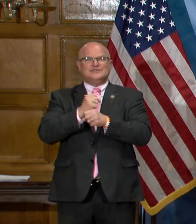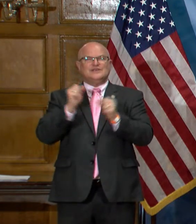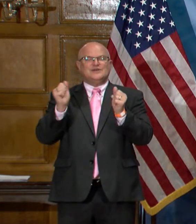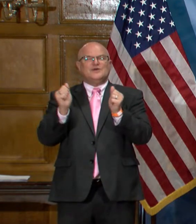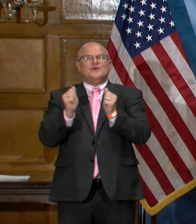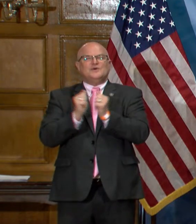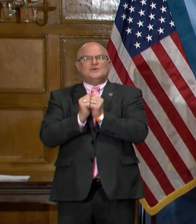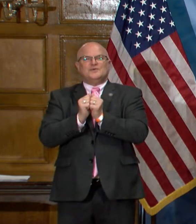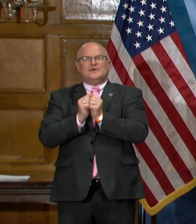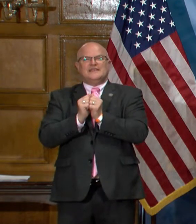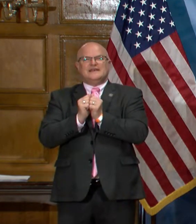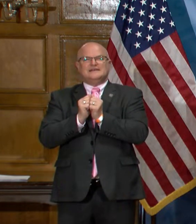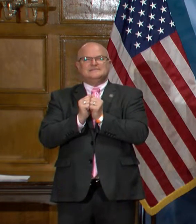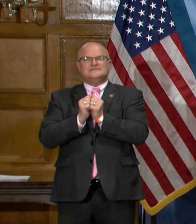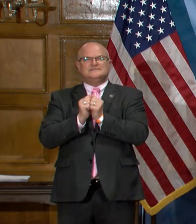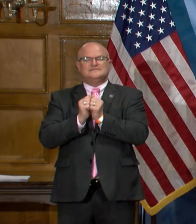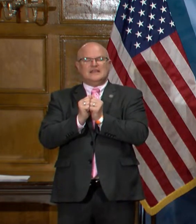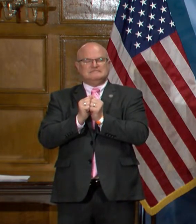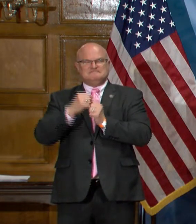with